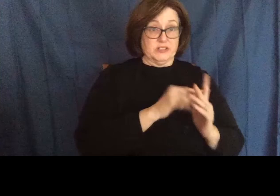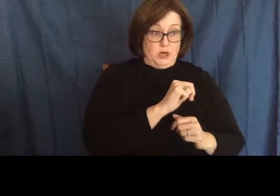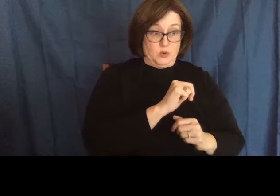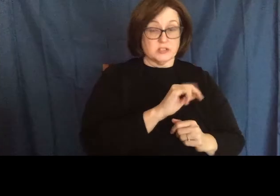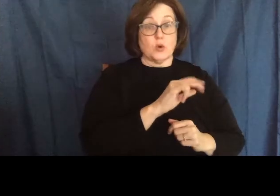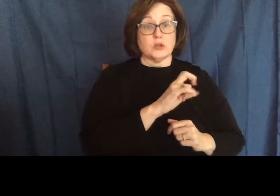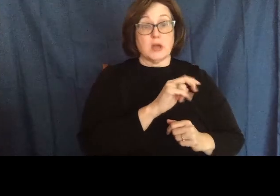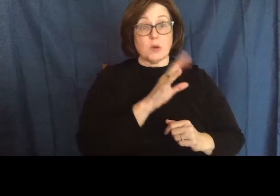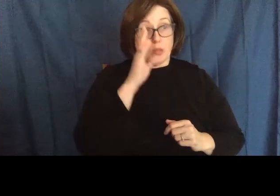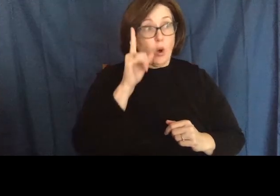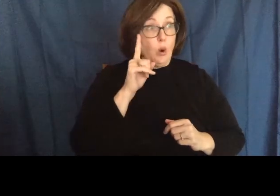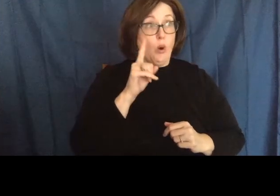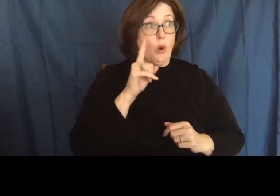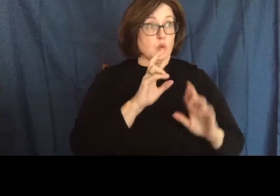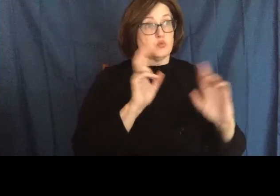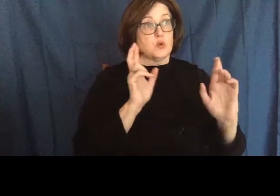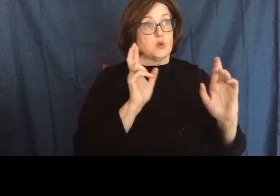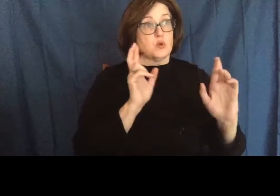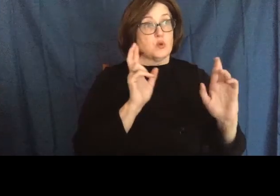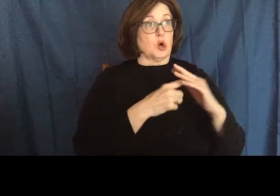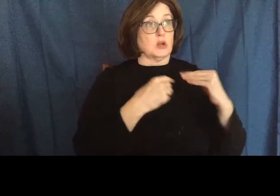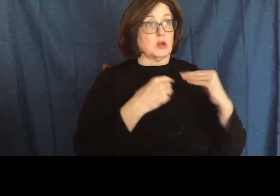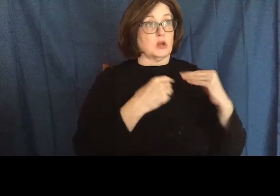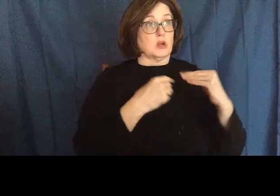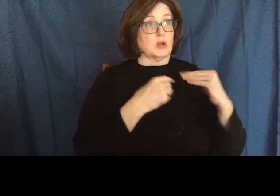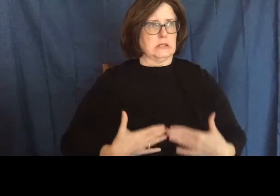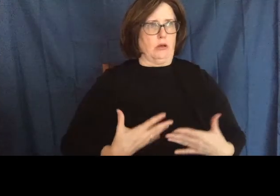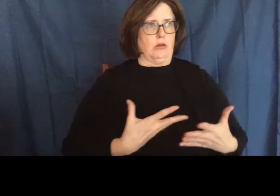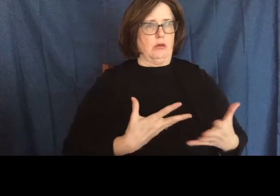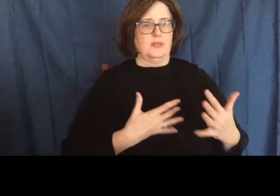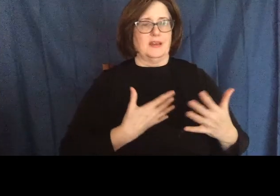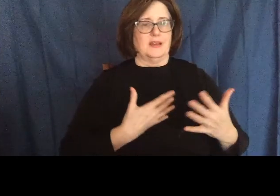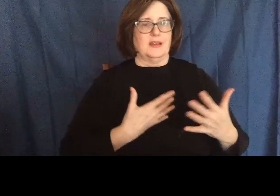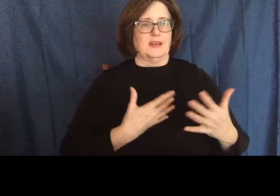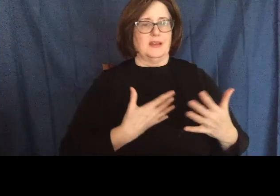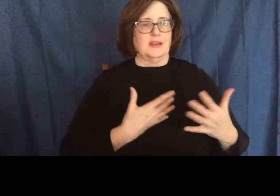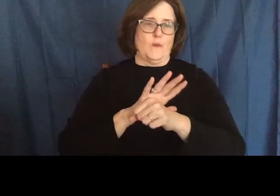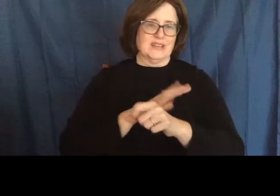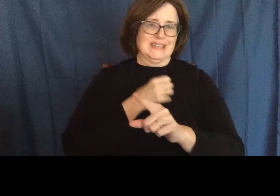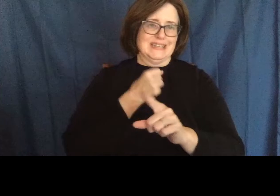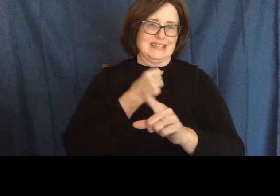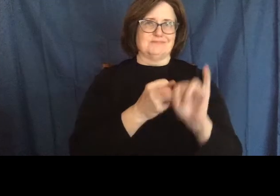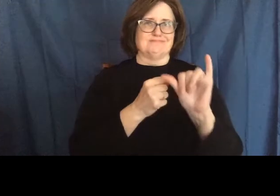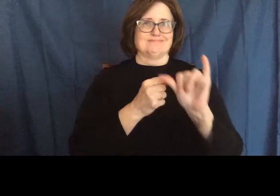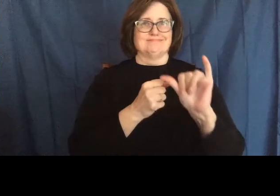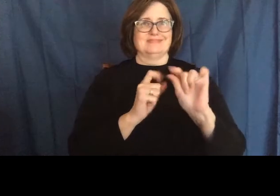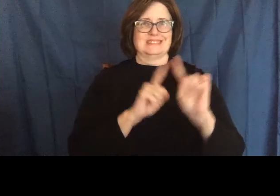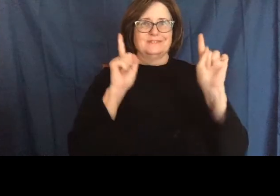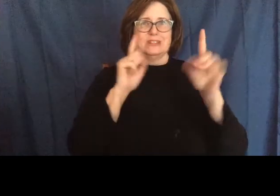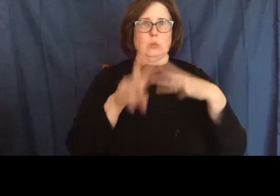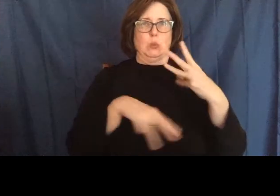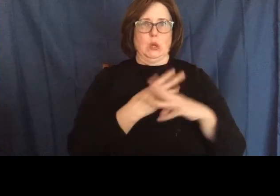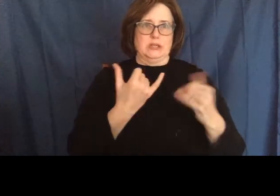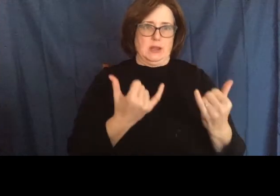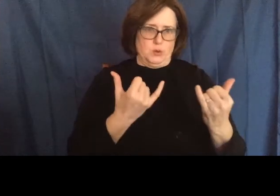us. So we're working now on teaching teachers how they can teach CodeJumper remotely. And one way to do some of those